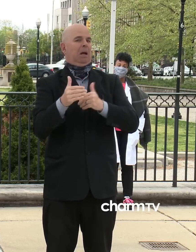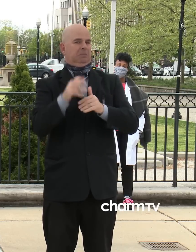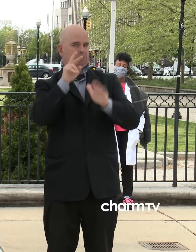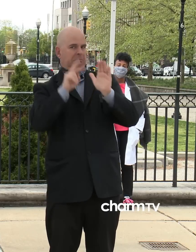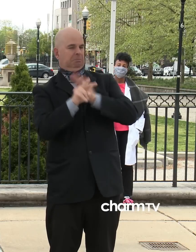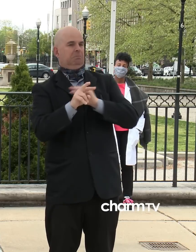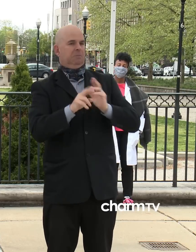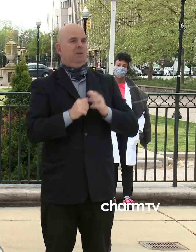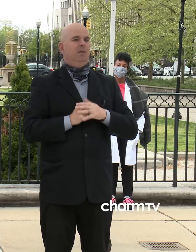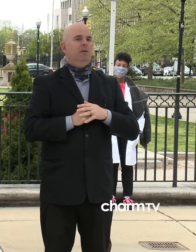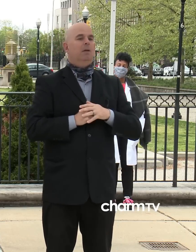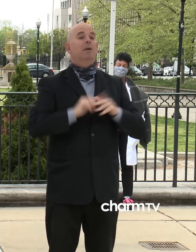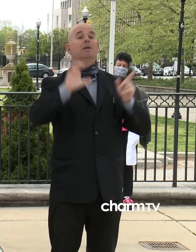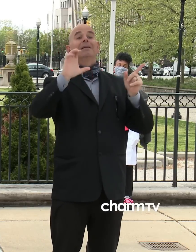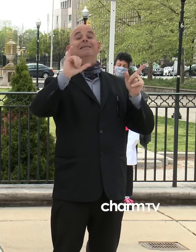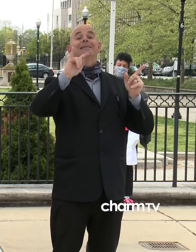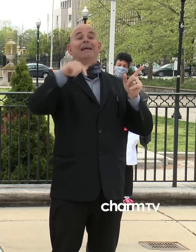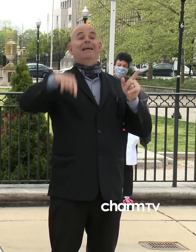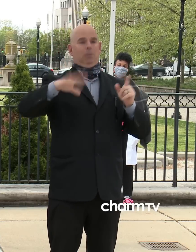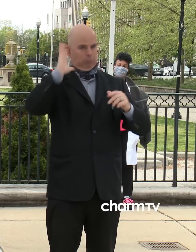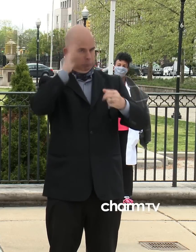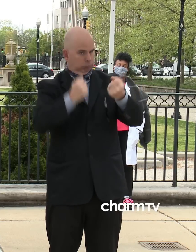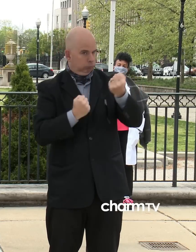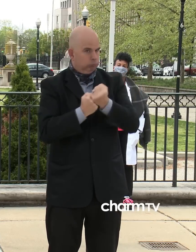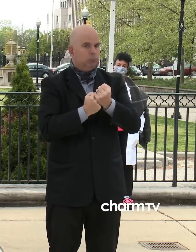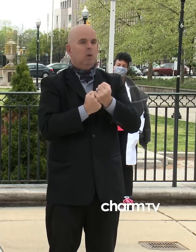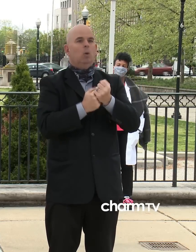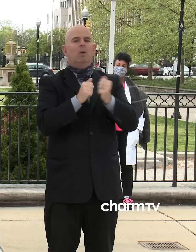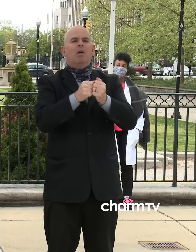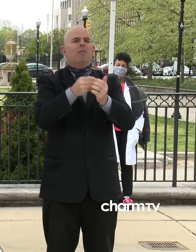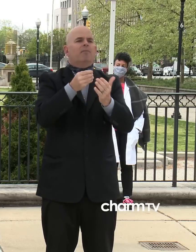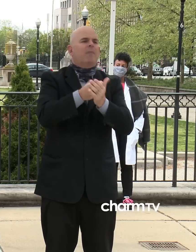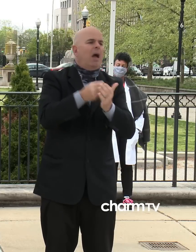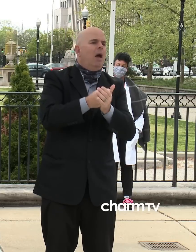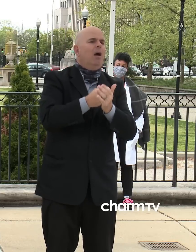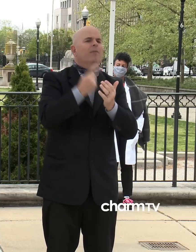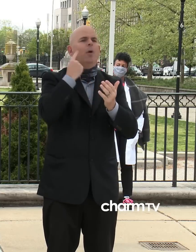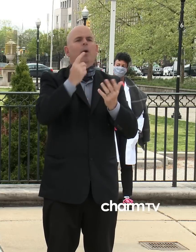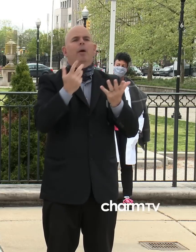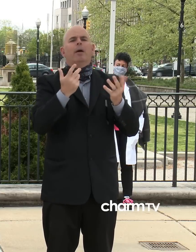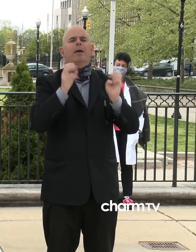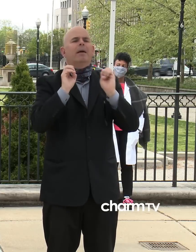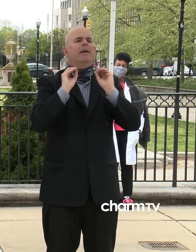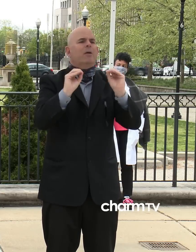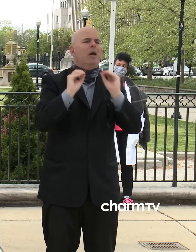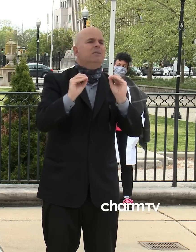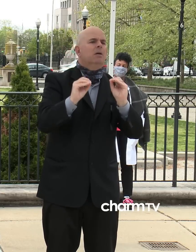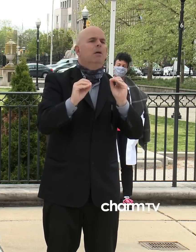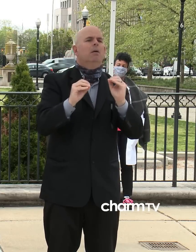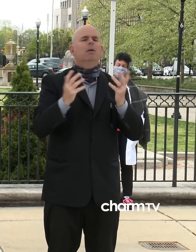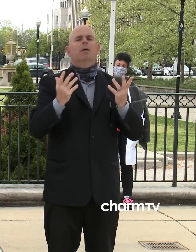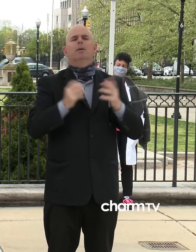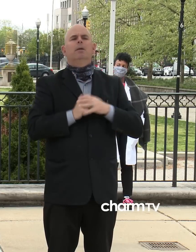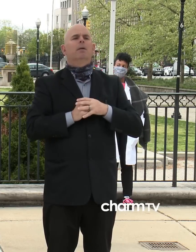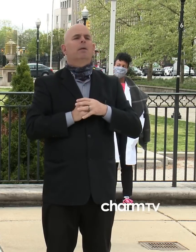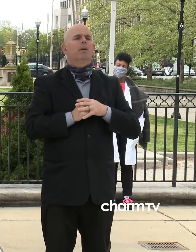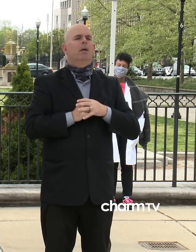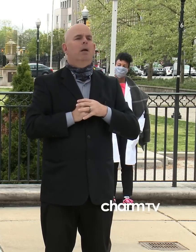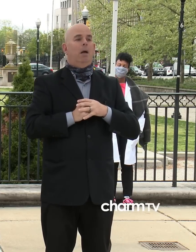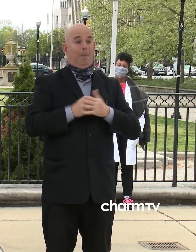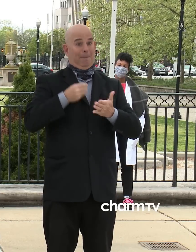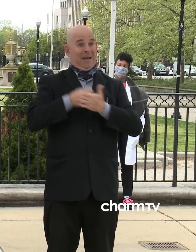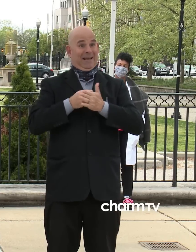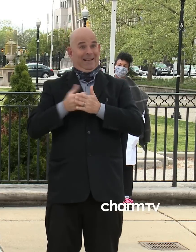also partnering with the Fund for Educational Excellence to deploy money donated by 11